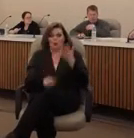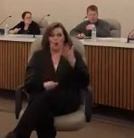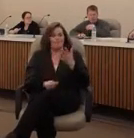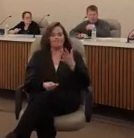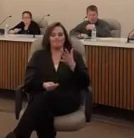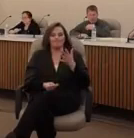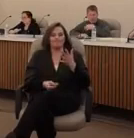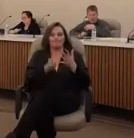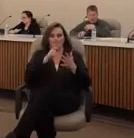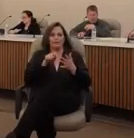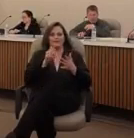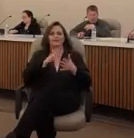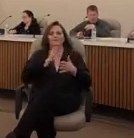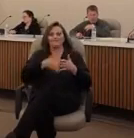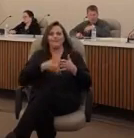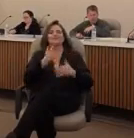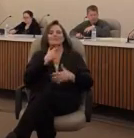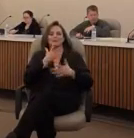know,